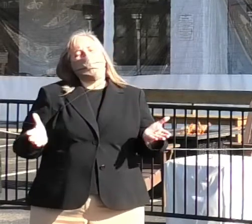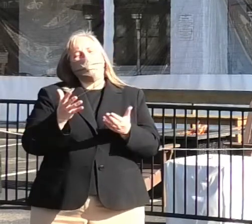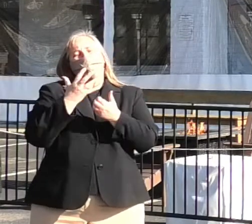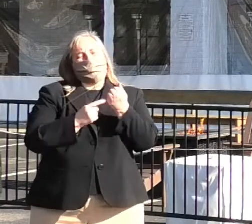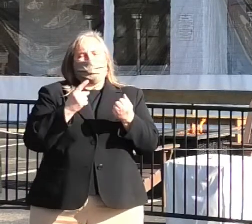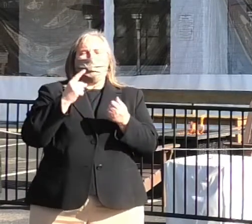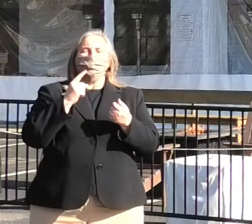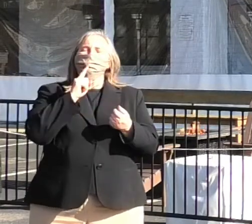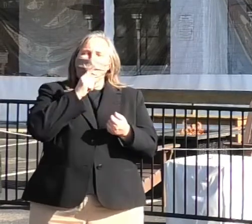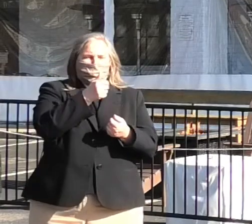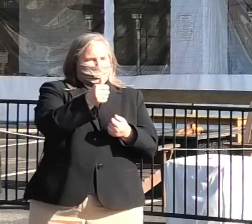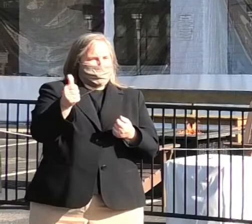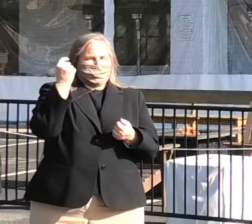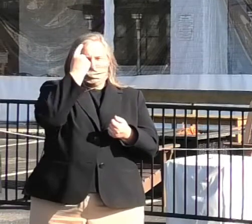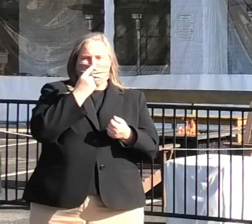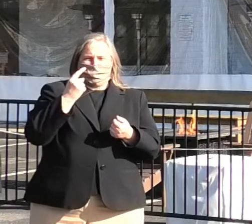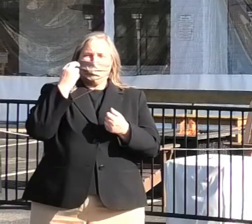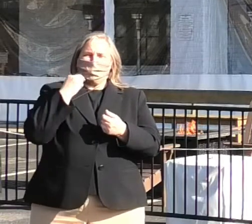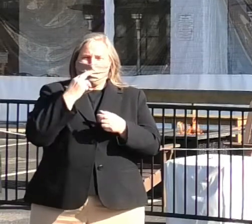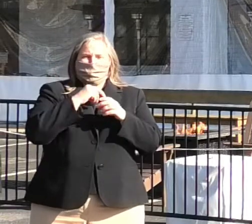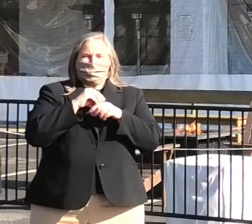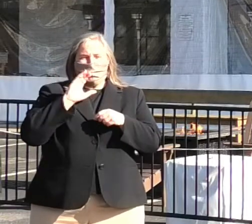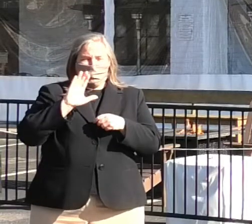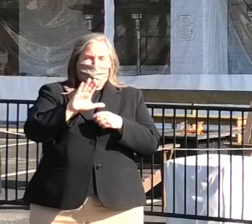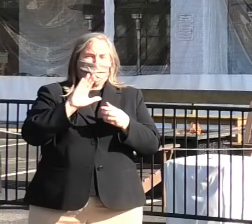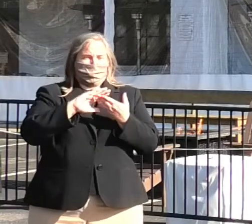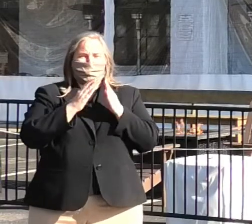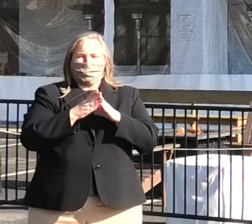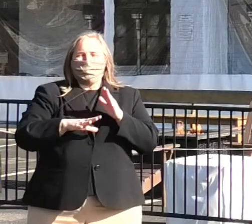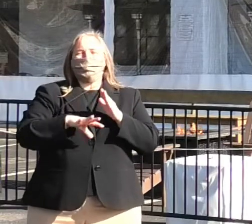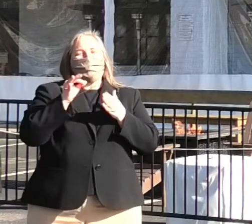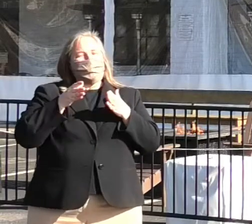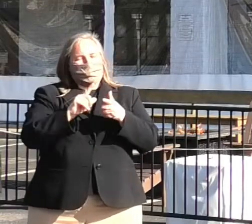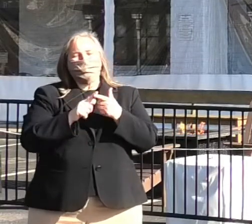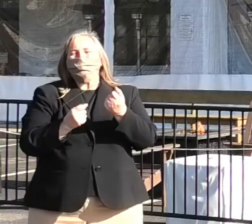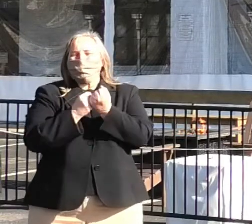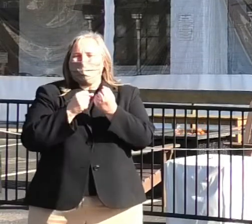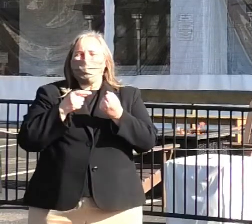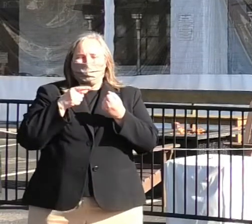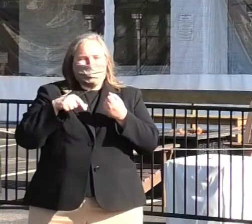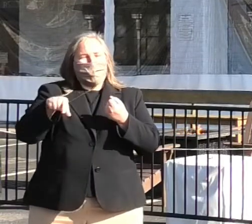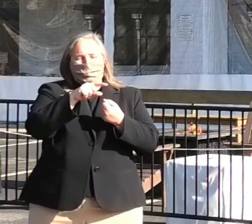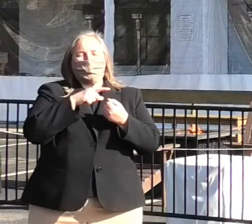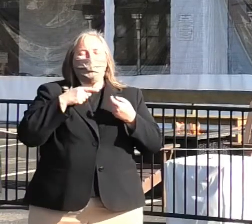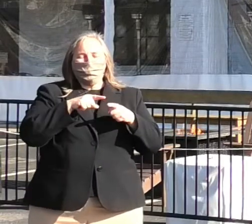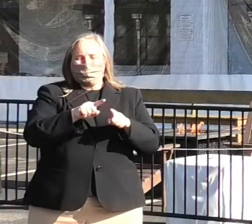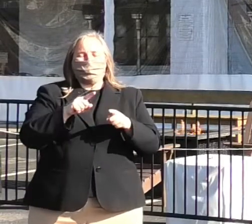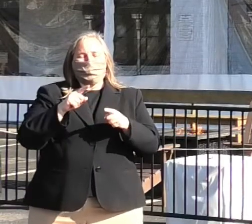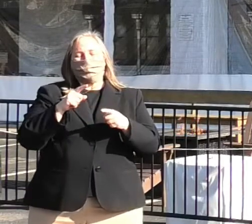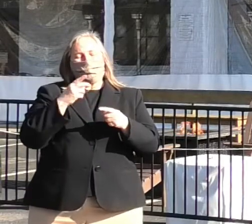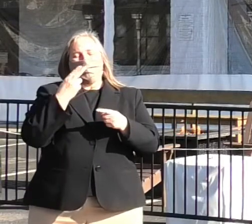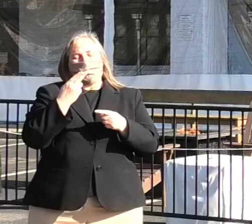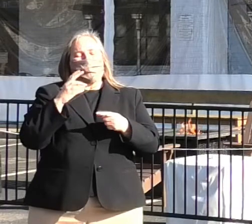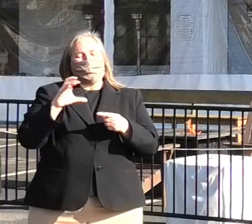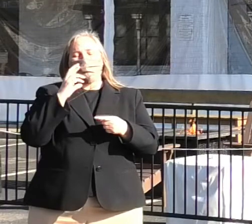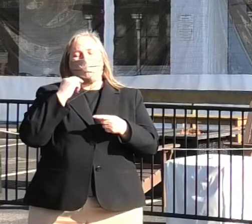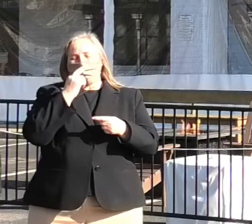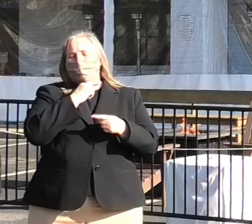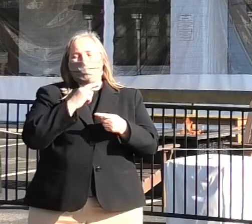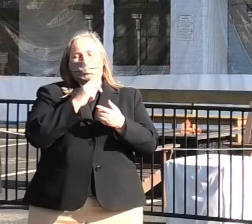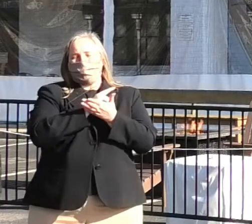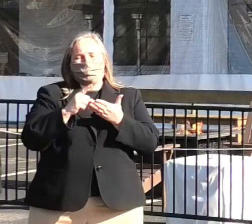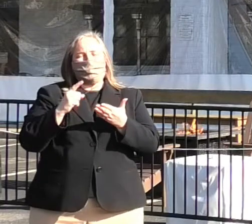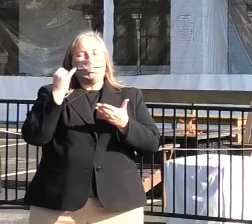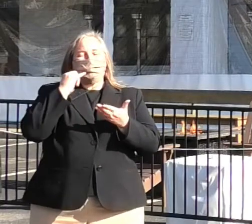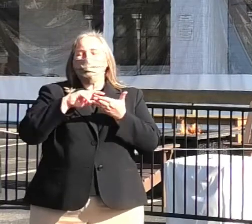about the restaurants in their community, find a way to support them during Howard County Restaurant Weeks, and if that means a gift card, great. If that means dining in